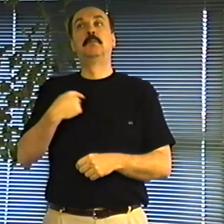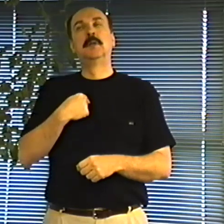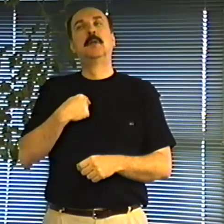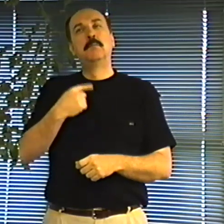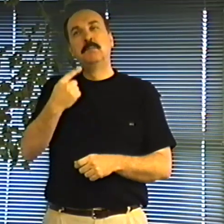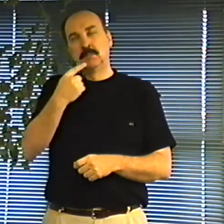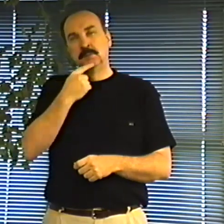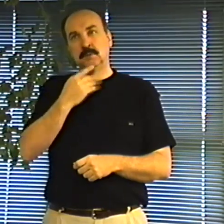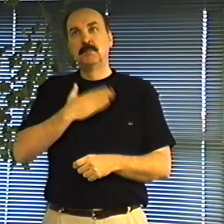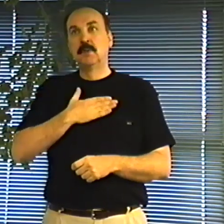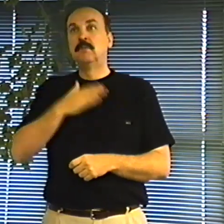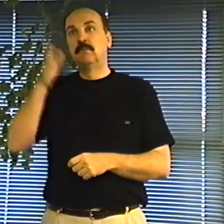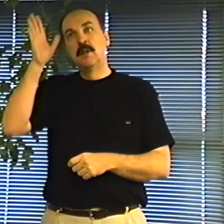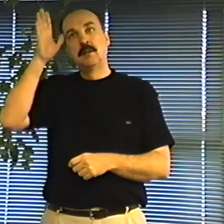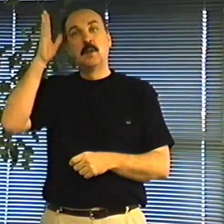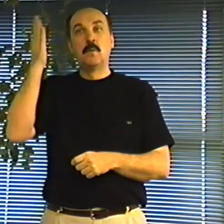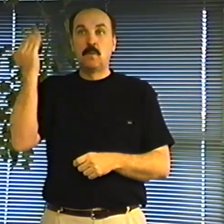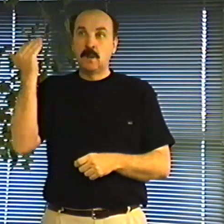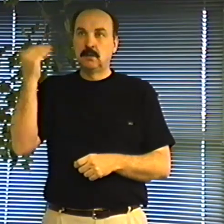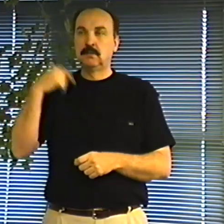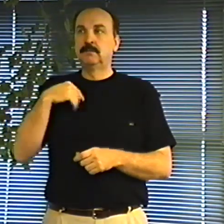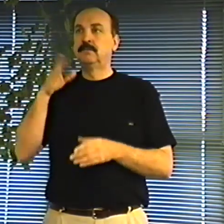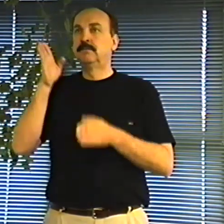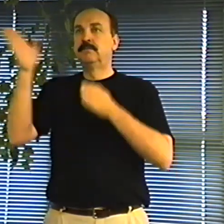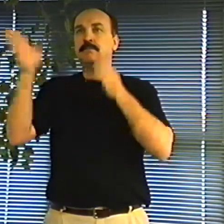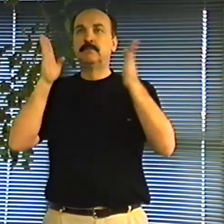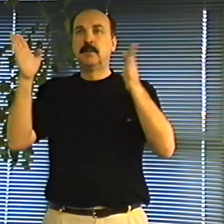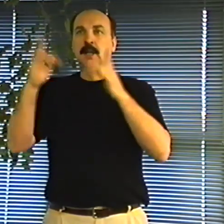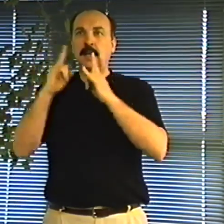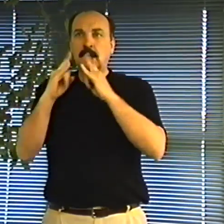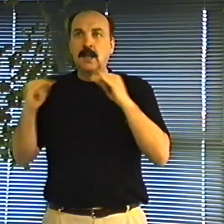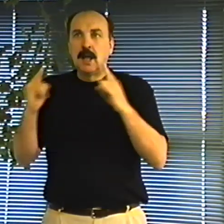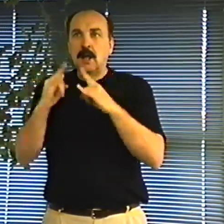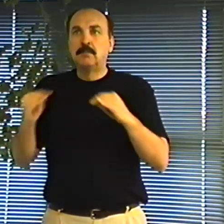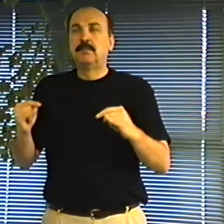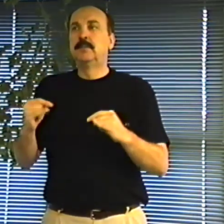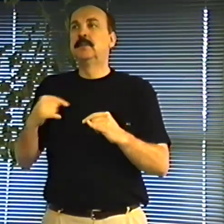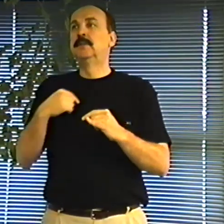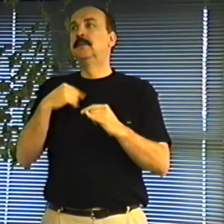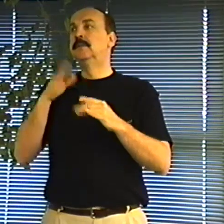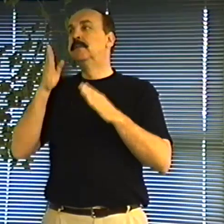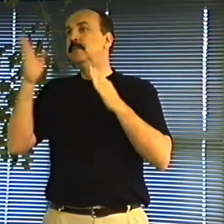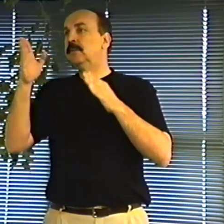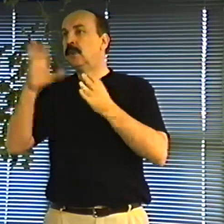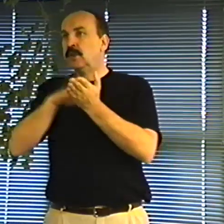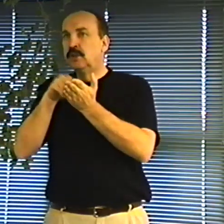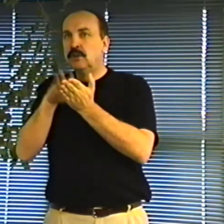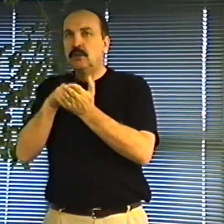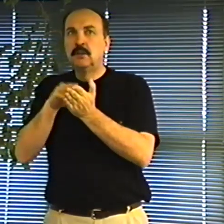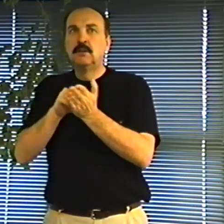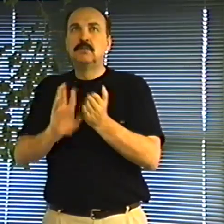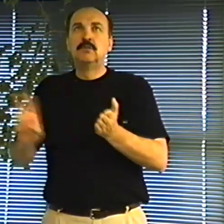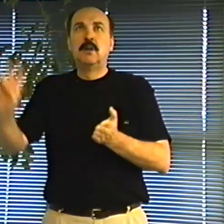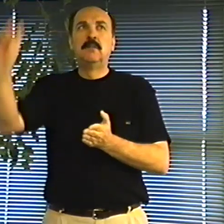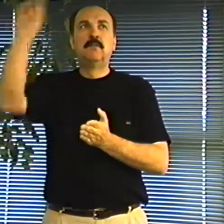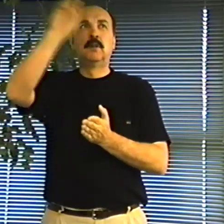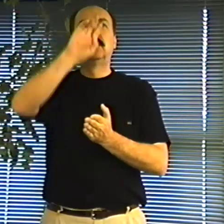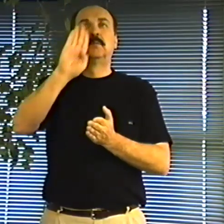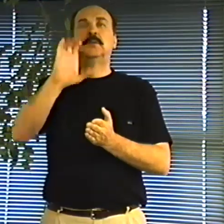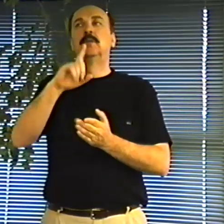years. But I miss my father quite a bit because he took us out camping. We learned so much about the